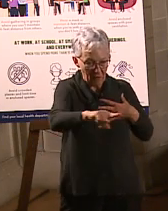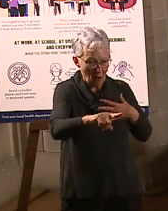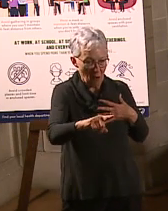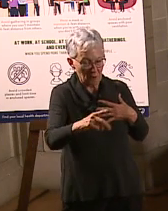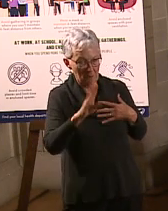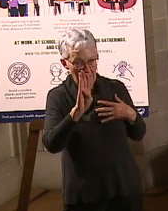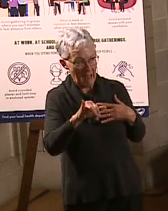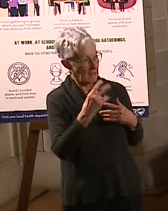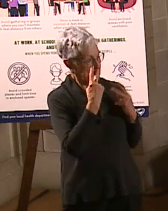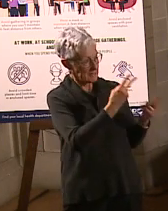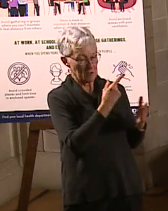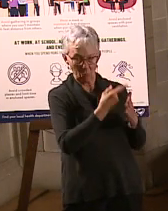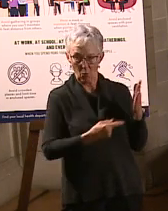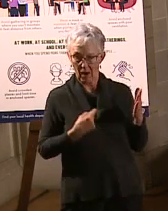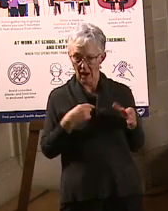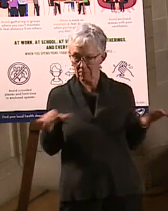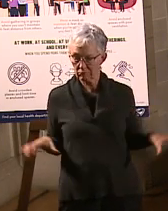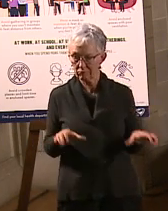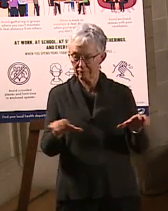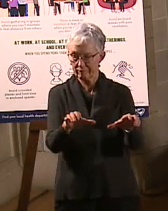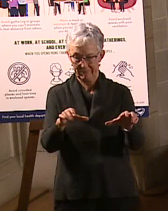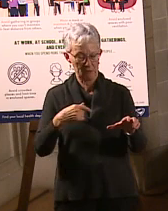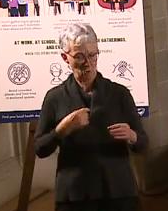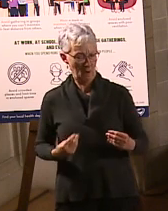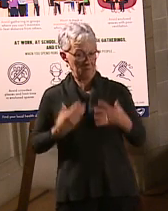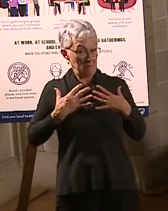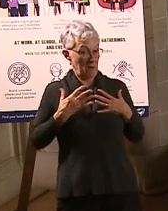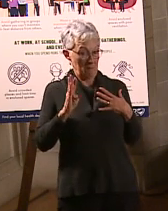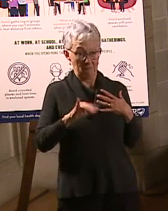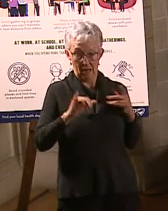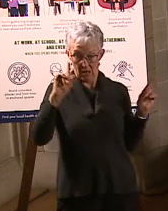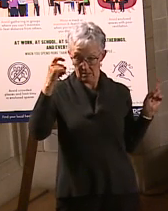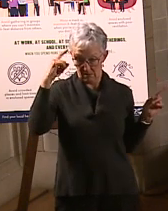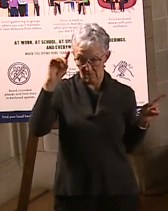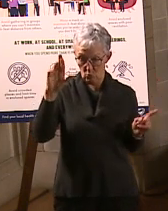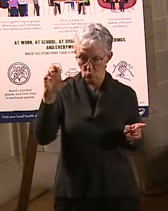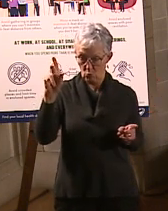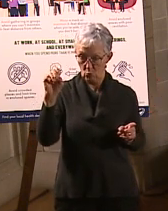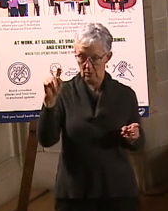And I'm inspired by the work that Governor Ricketts is doing here in Nebraska,